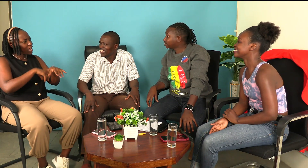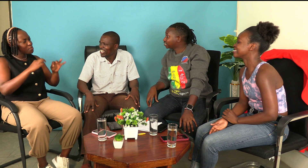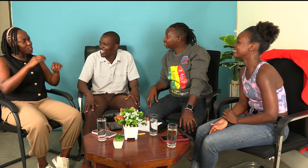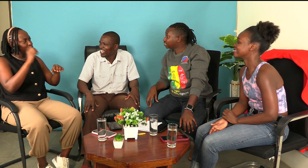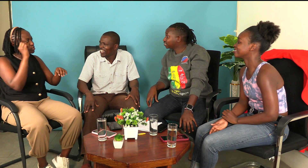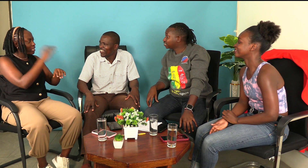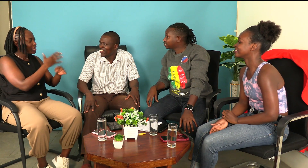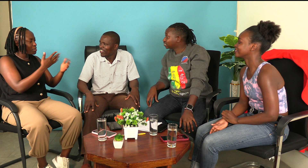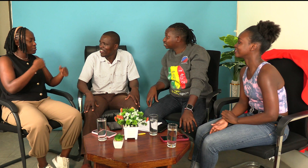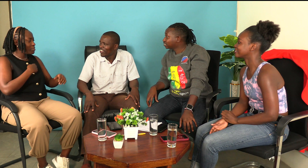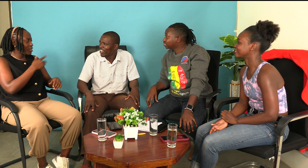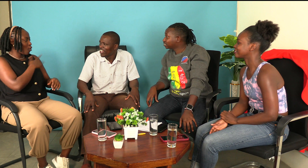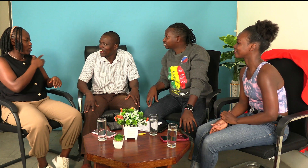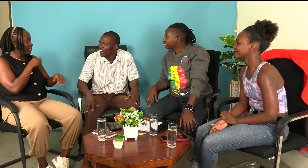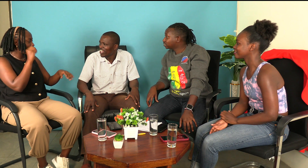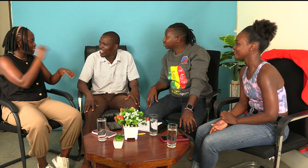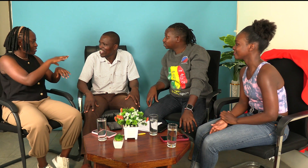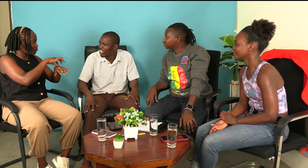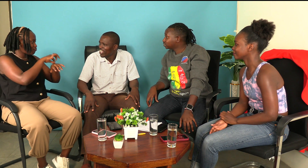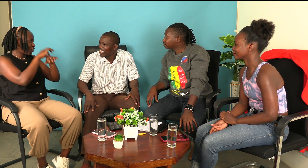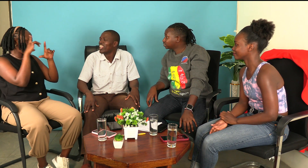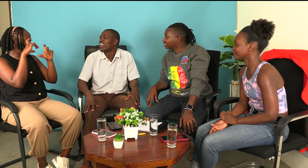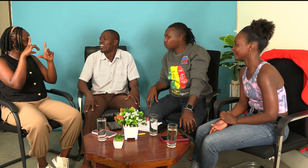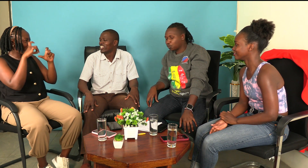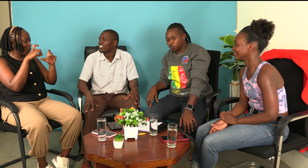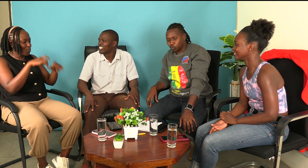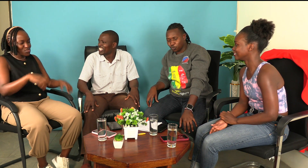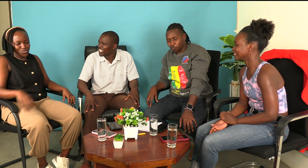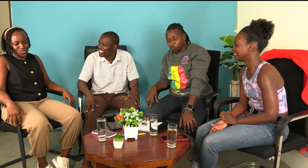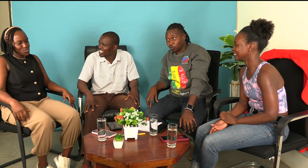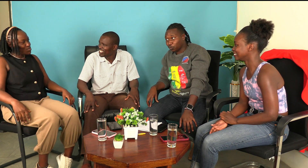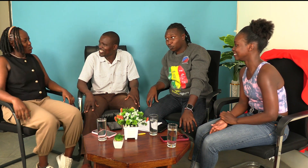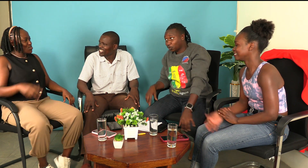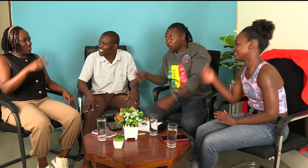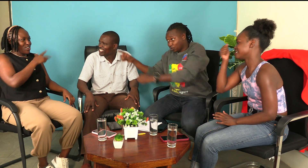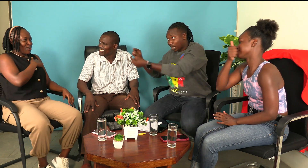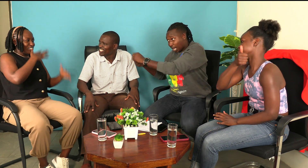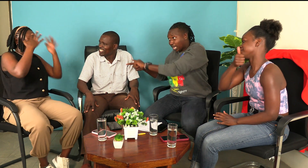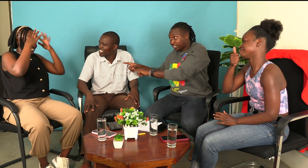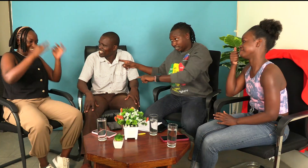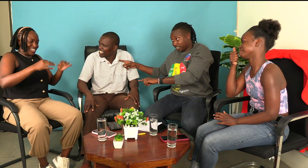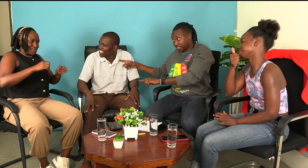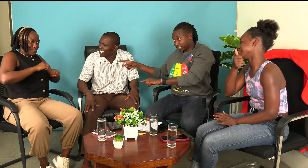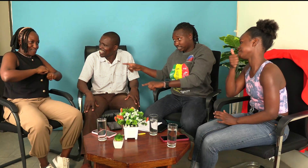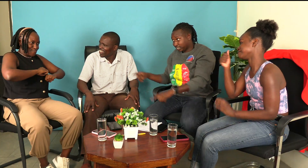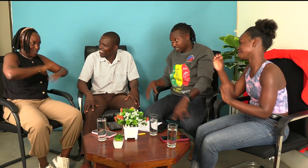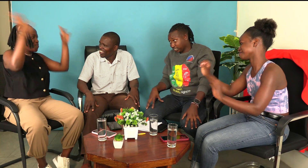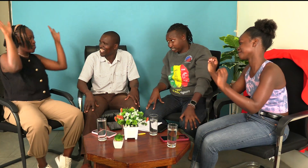because, sometimes maybe I can send Collins a nude photo Hey, Collins decides